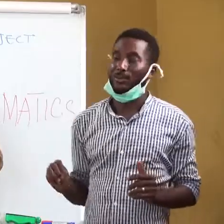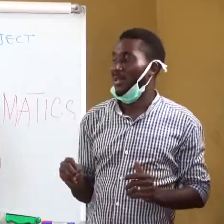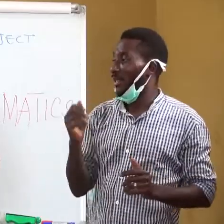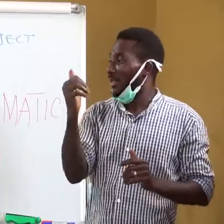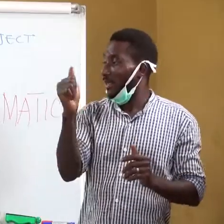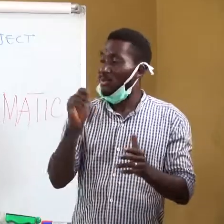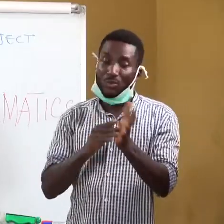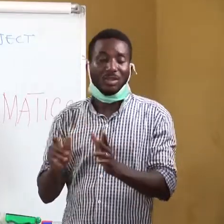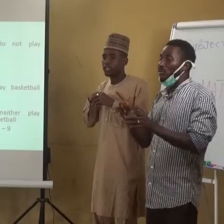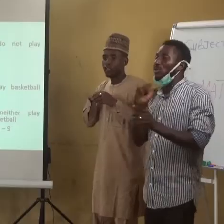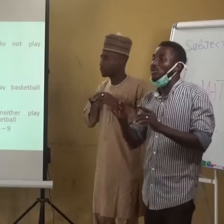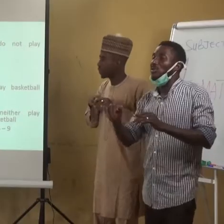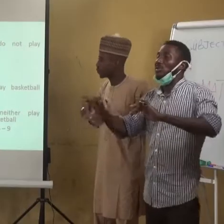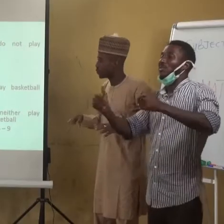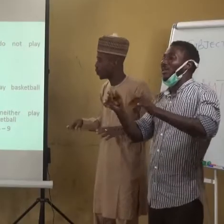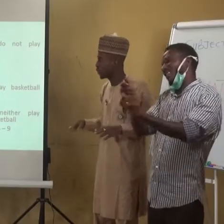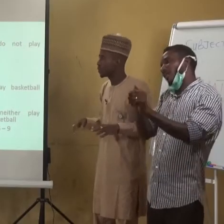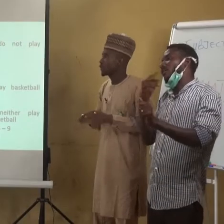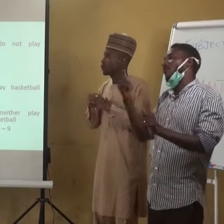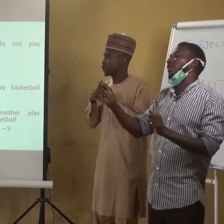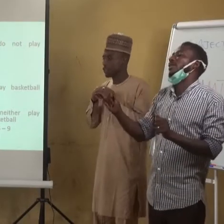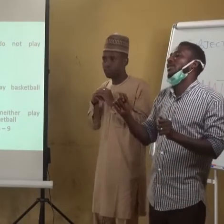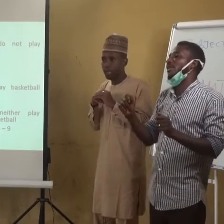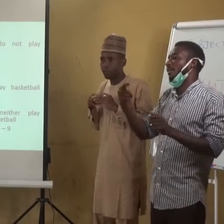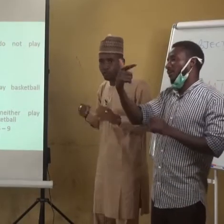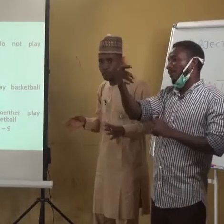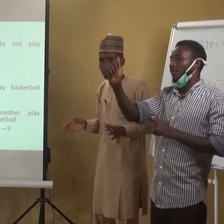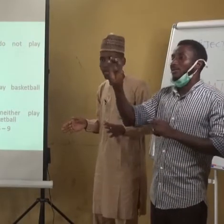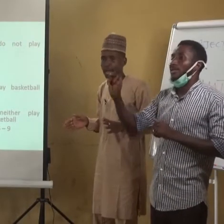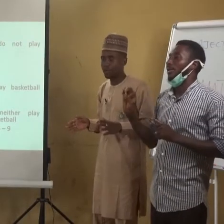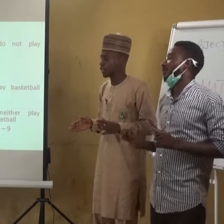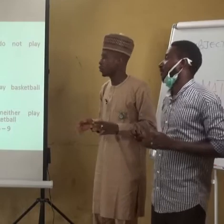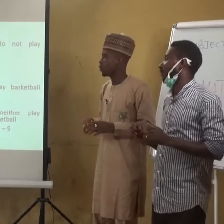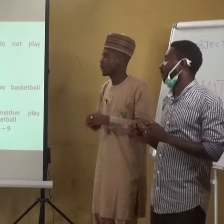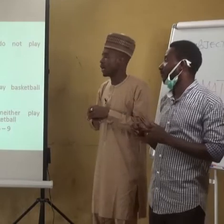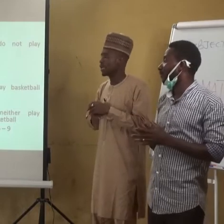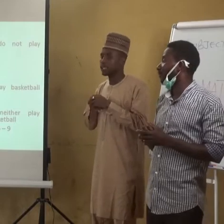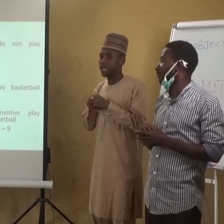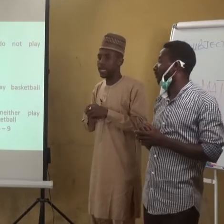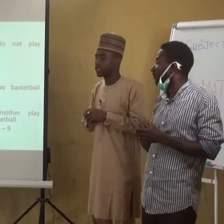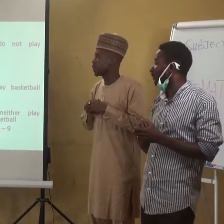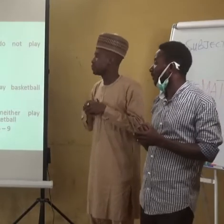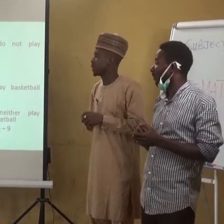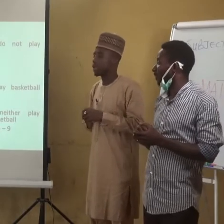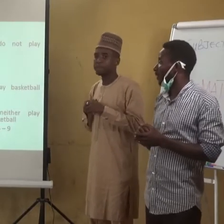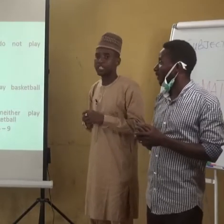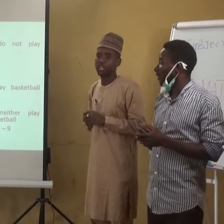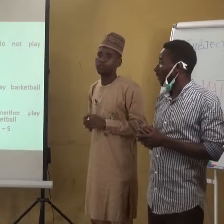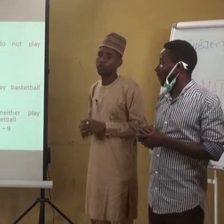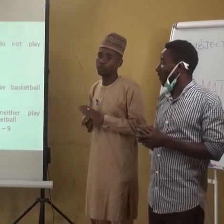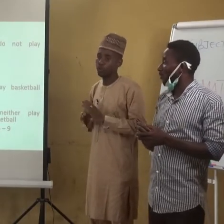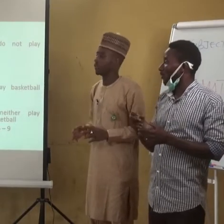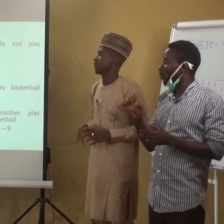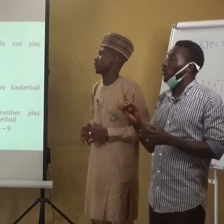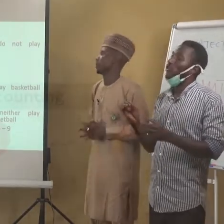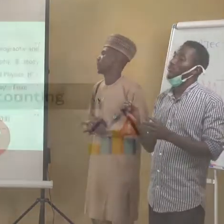any of the game, while 25 play football, 56 play both football and basketball, and 9 play